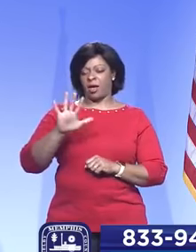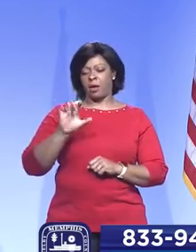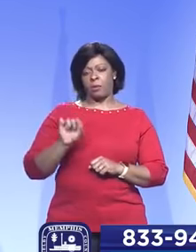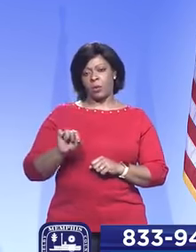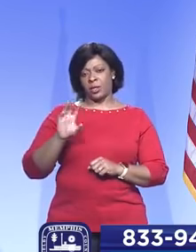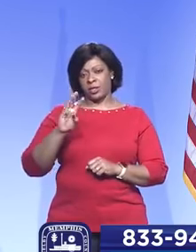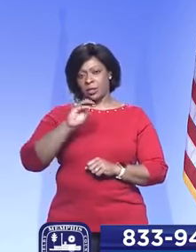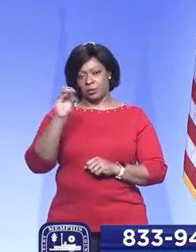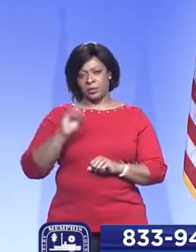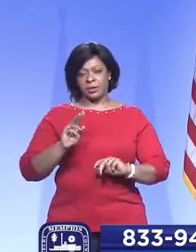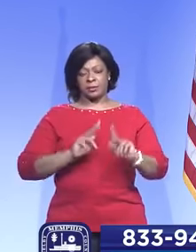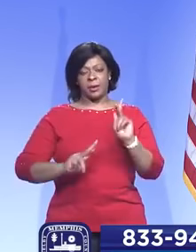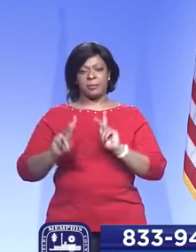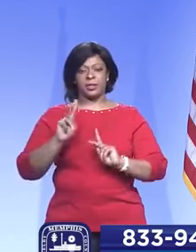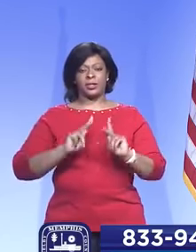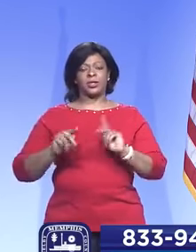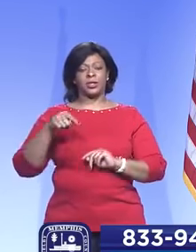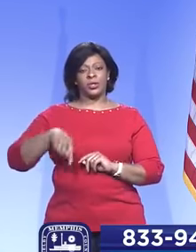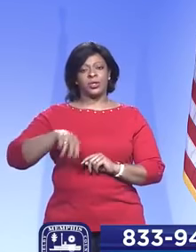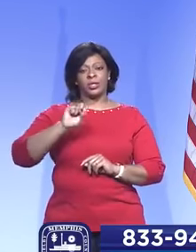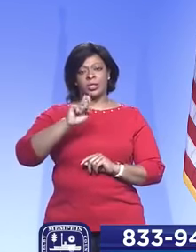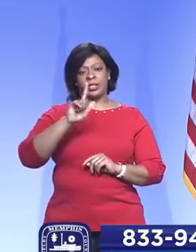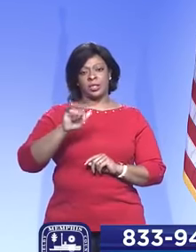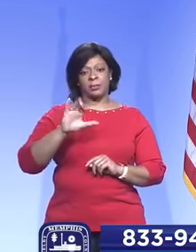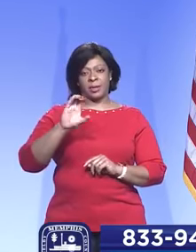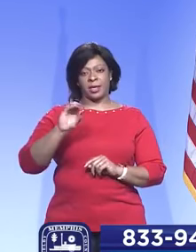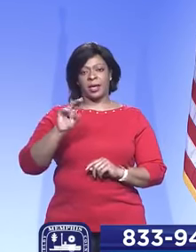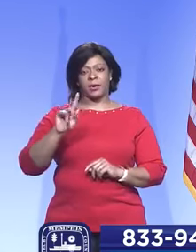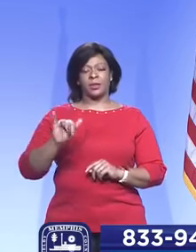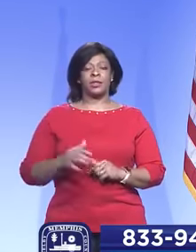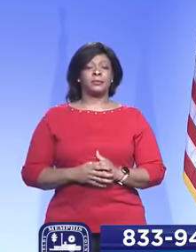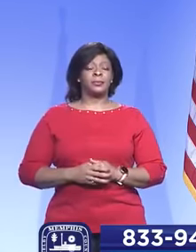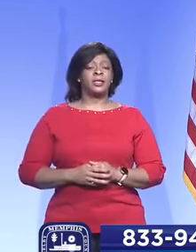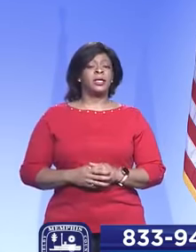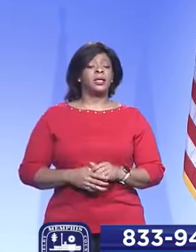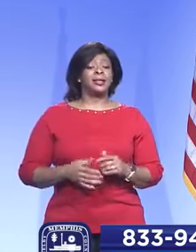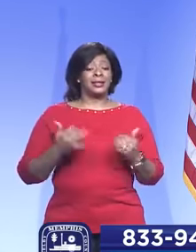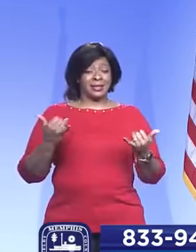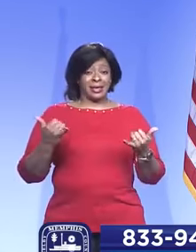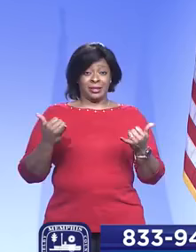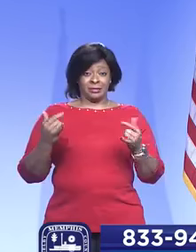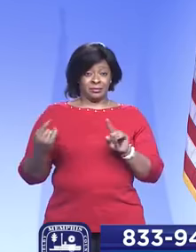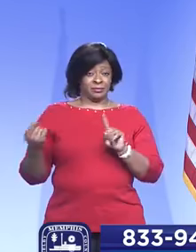5.6% of the population in Shelby County. Now, when we look at deaths,